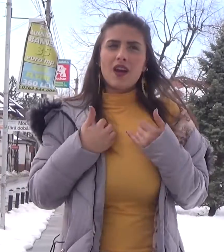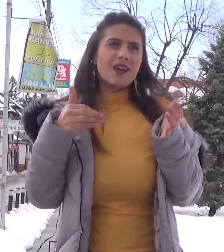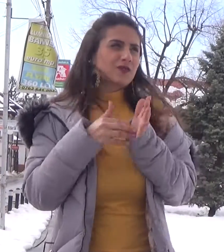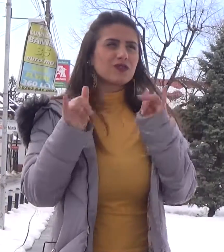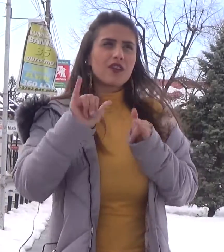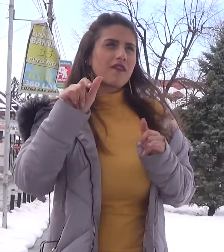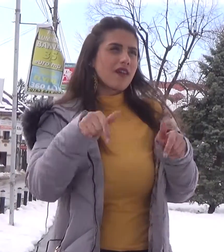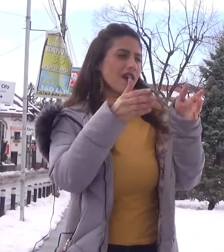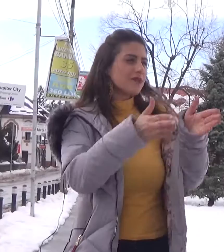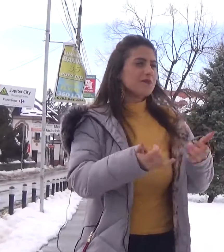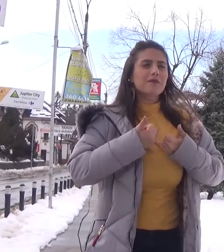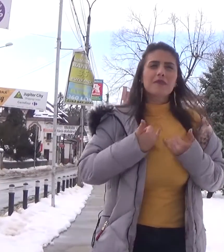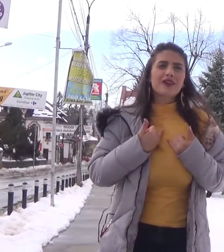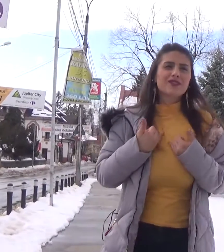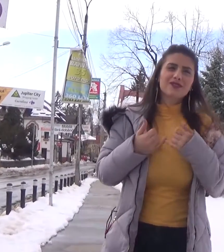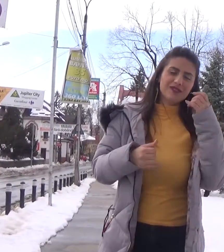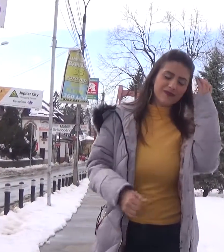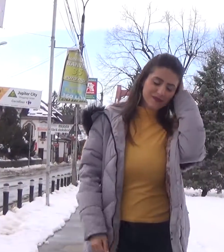out.